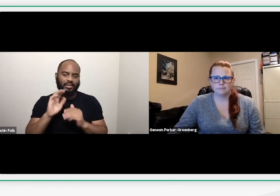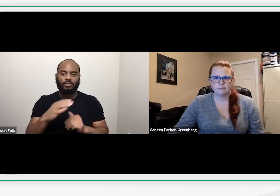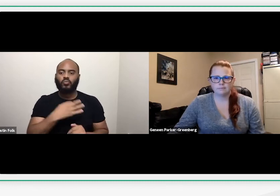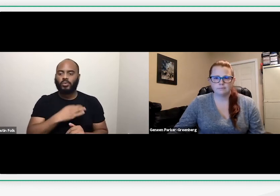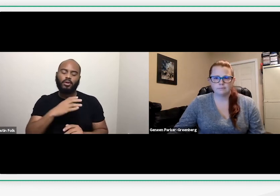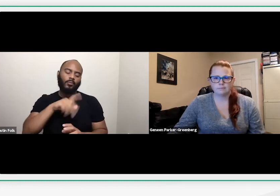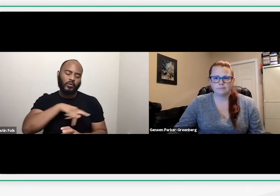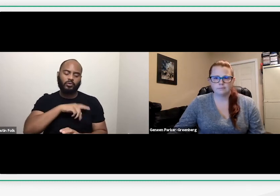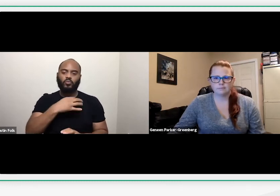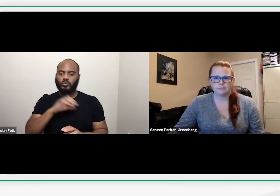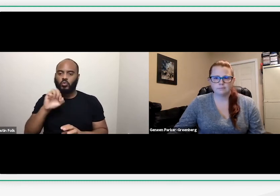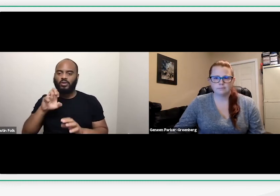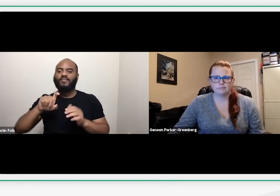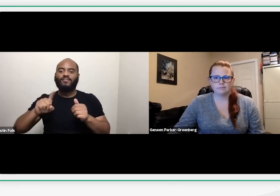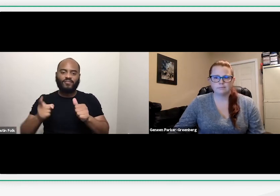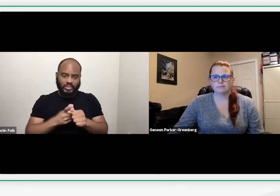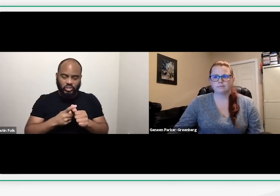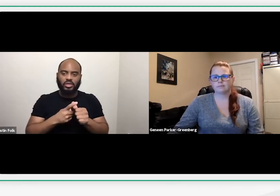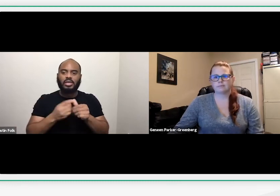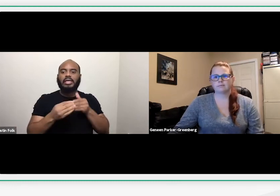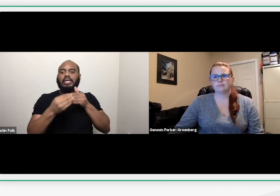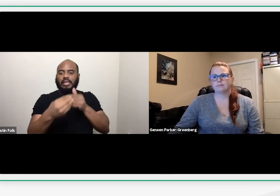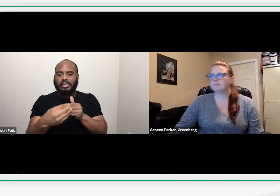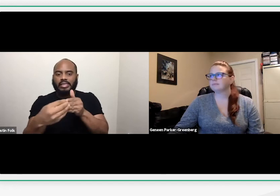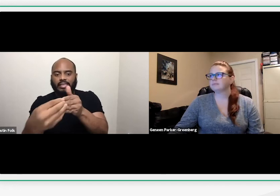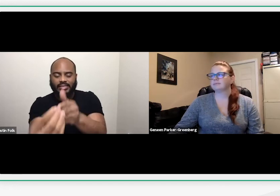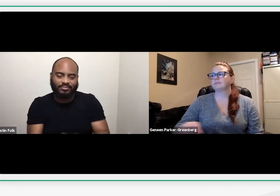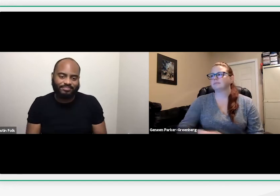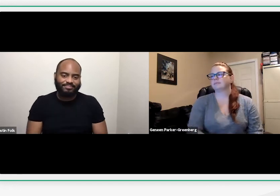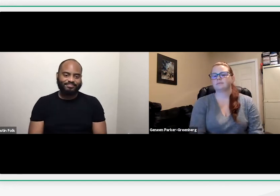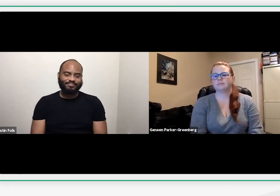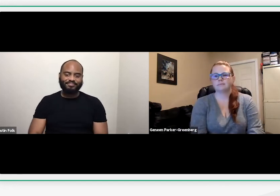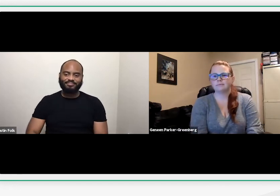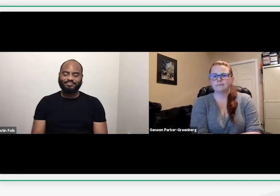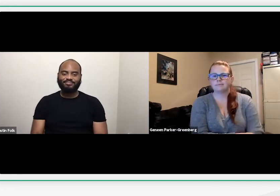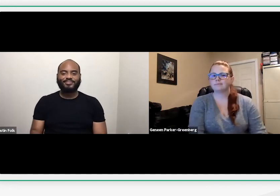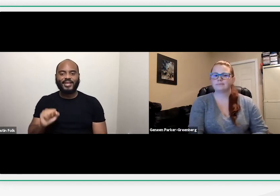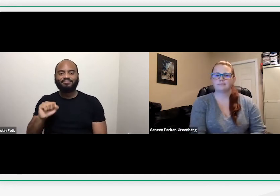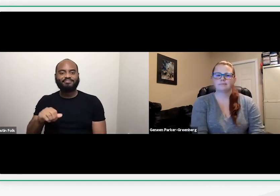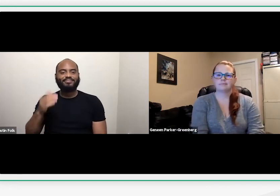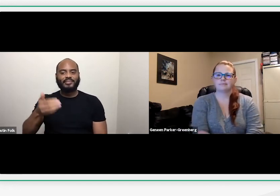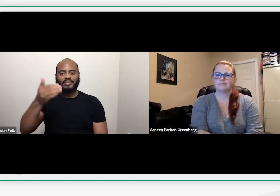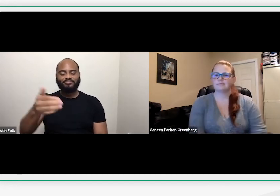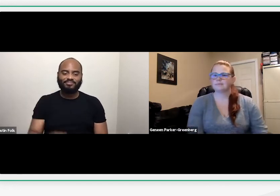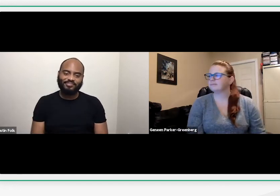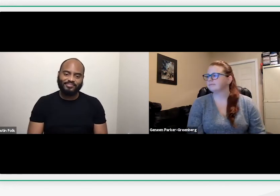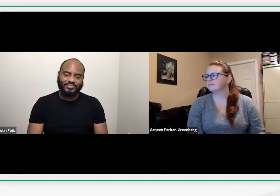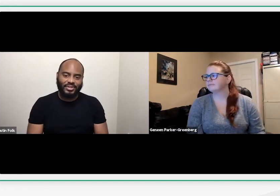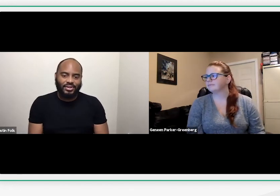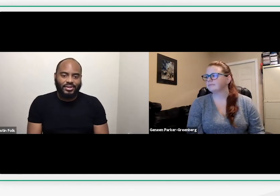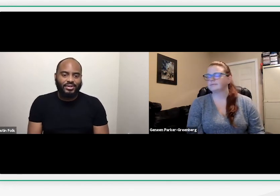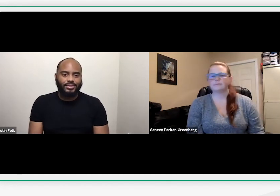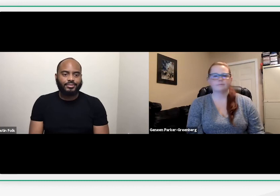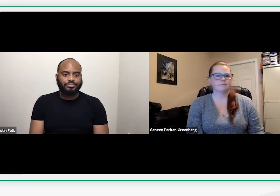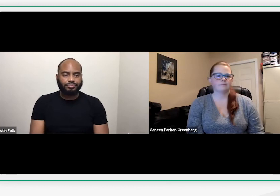score, it's going to be difficult to start a business and even achieve loans in that. So you want to start